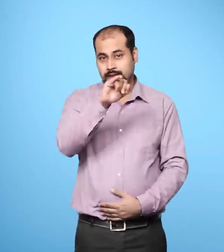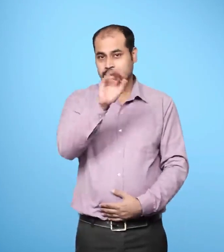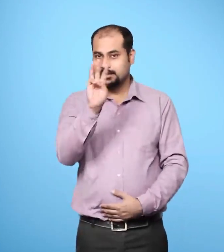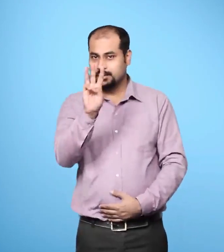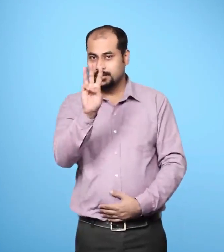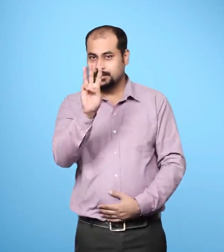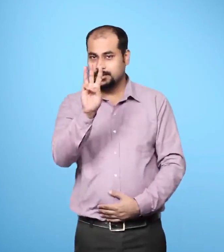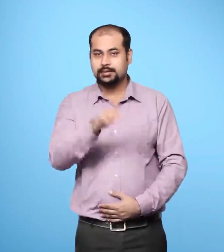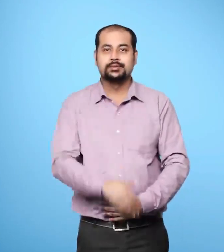63.